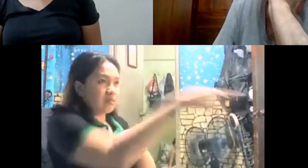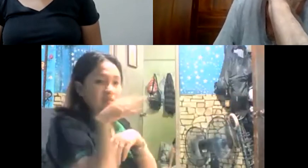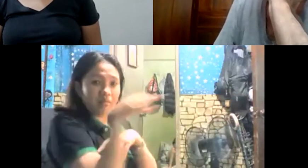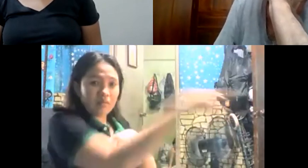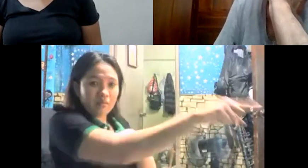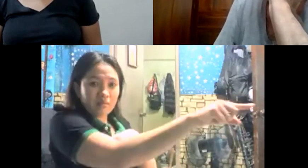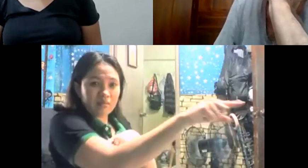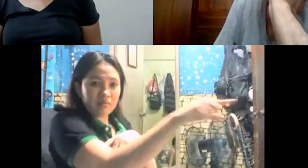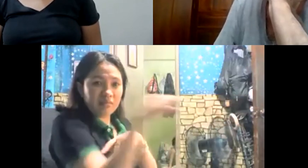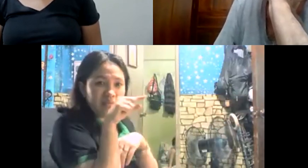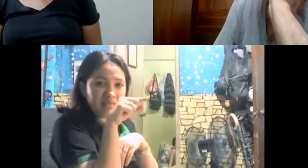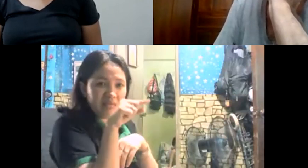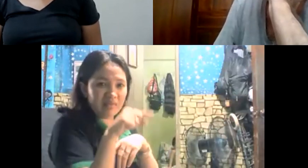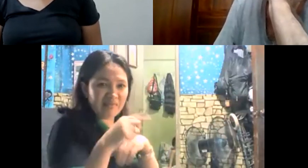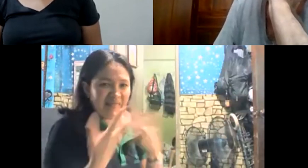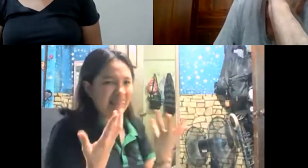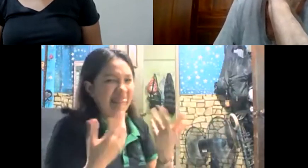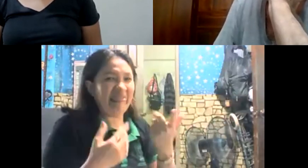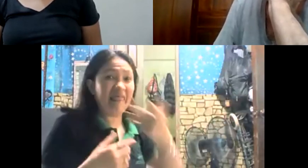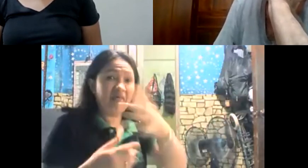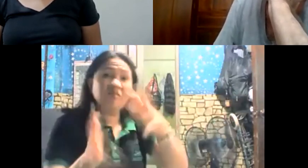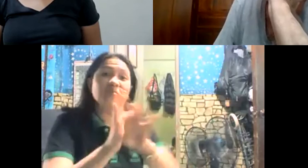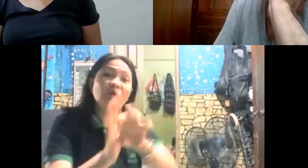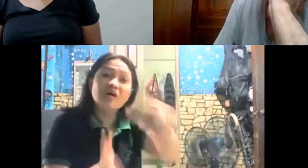finger orientation is different.